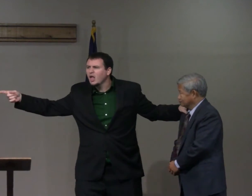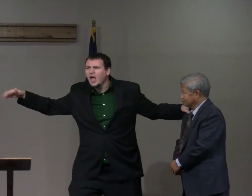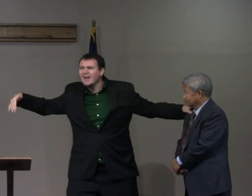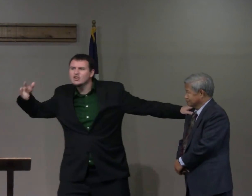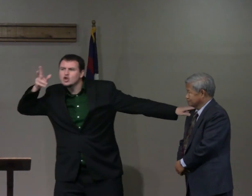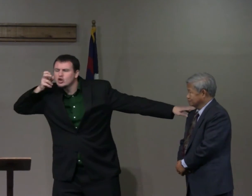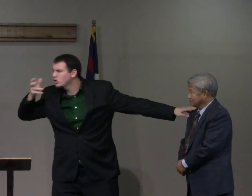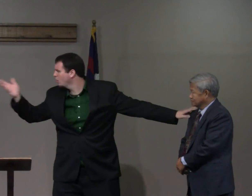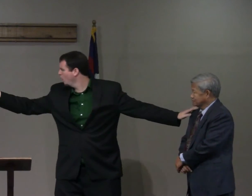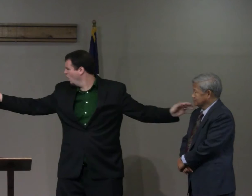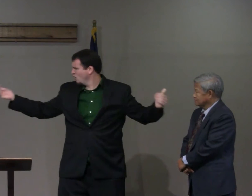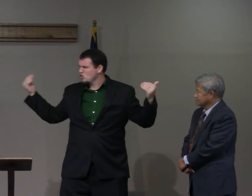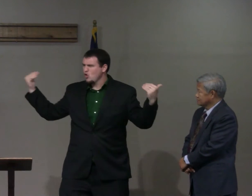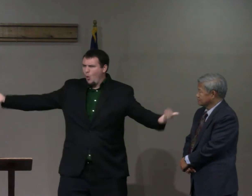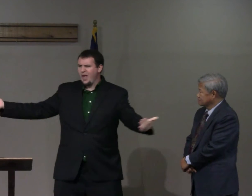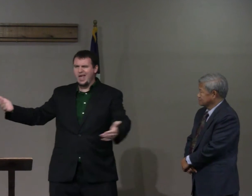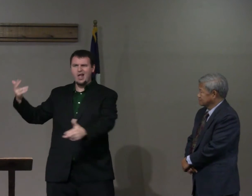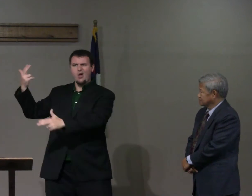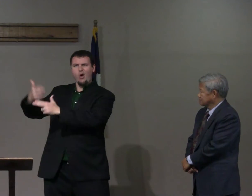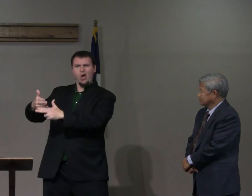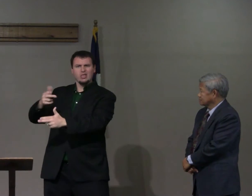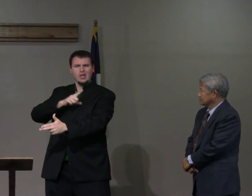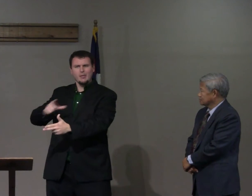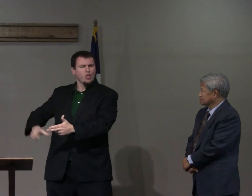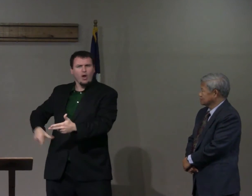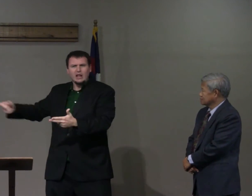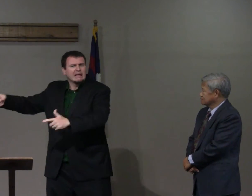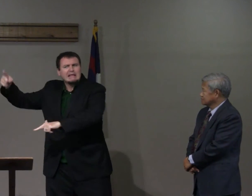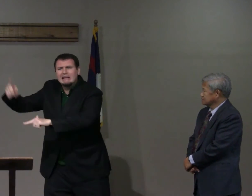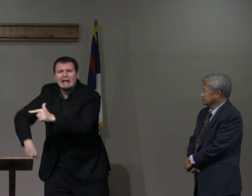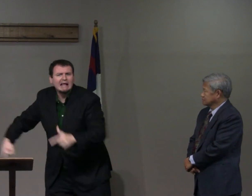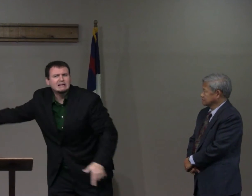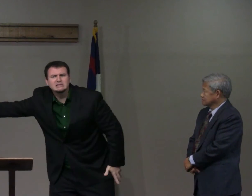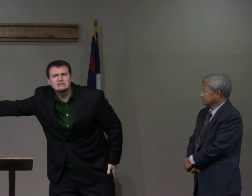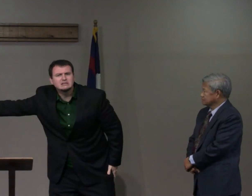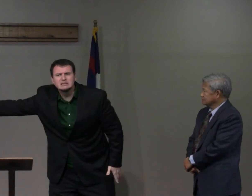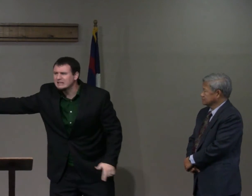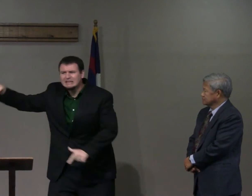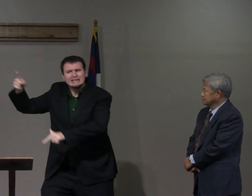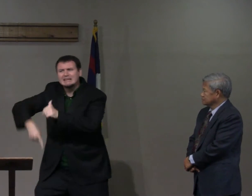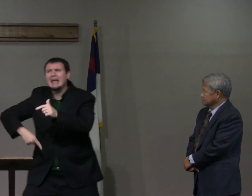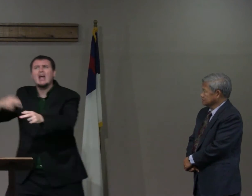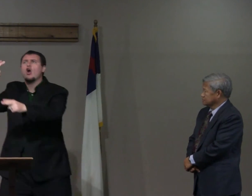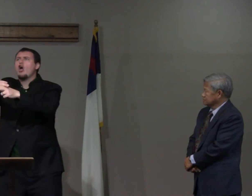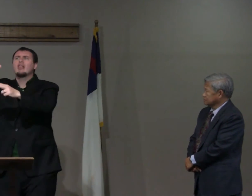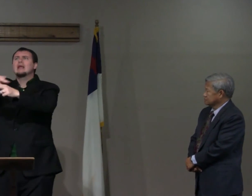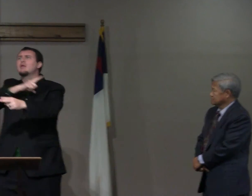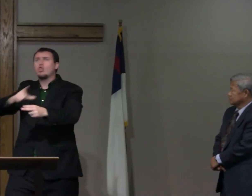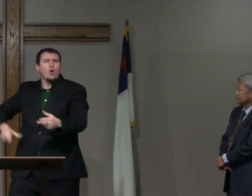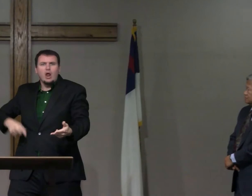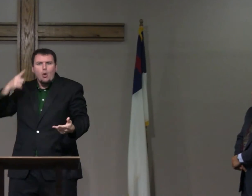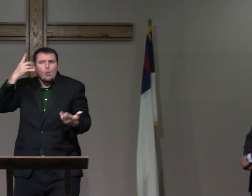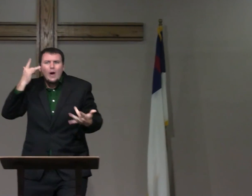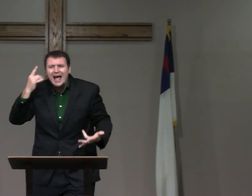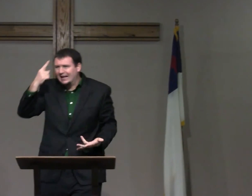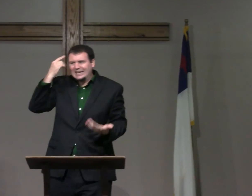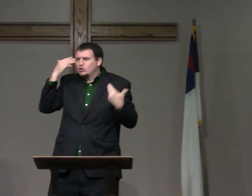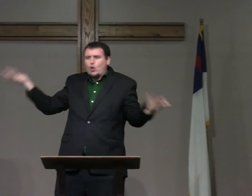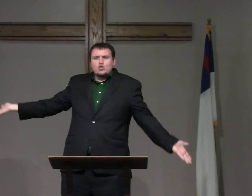the Bible and learning, and he over here, he can't call upon the name of the Lord. Why?